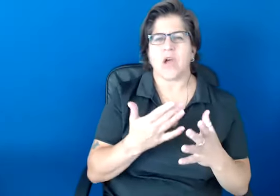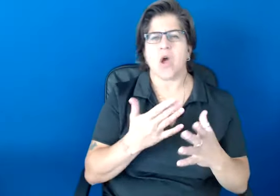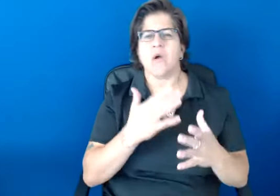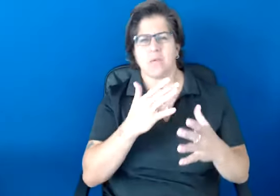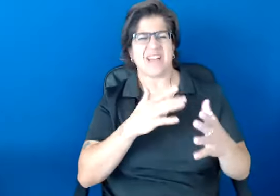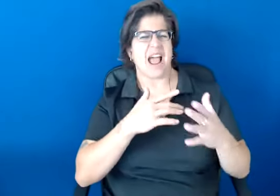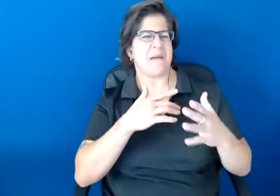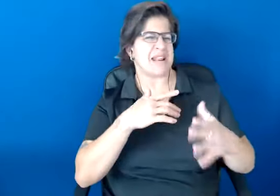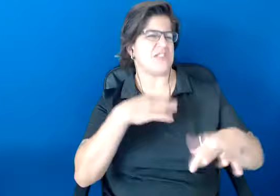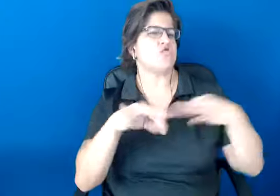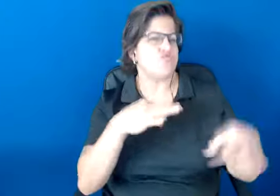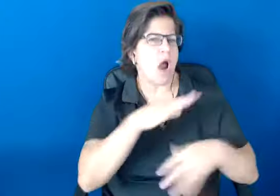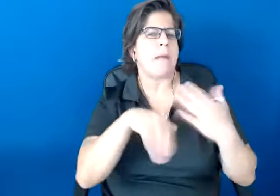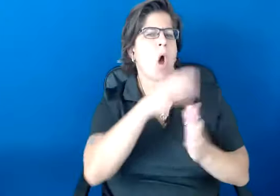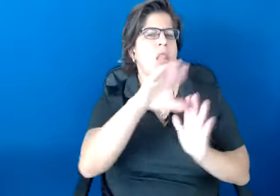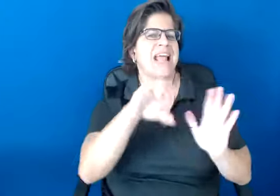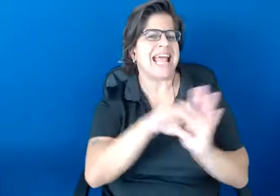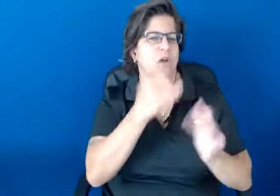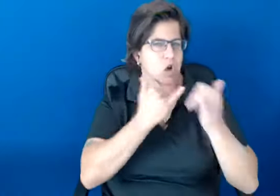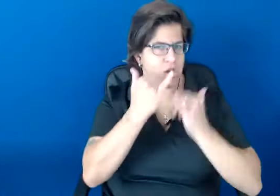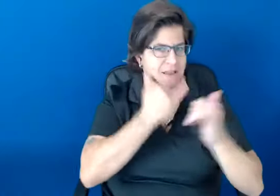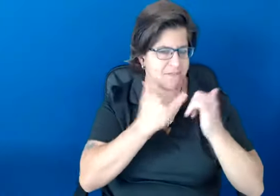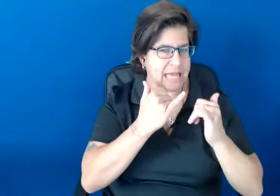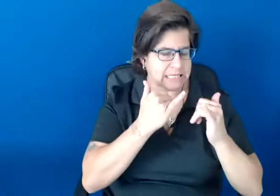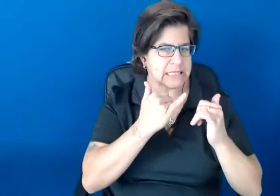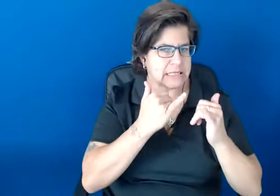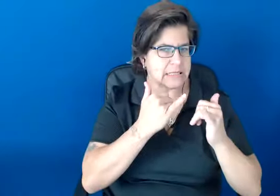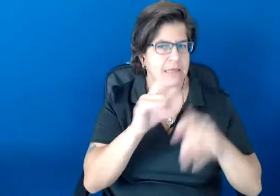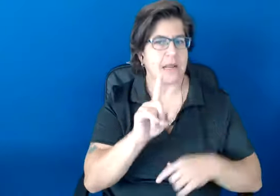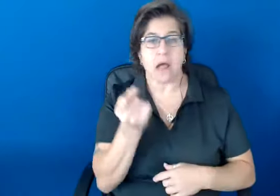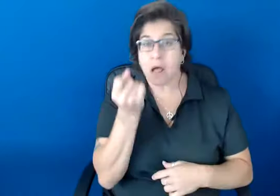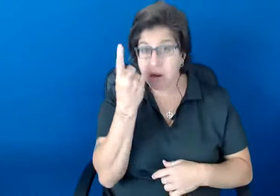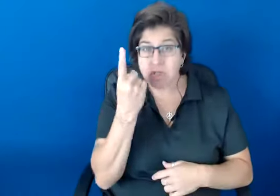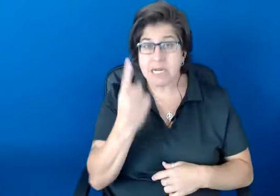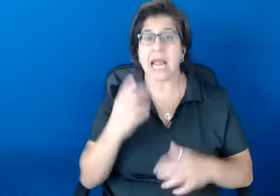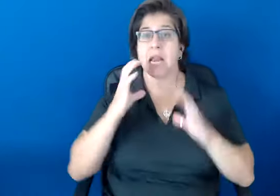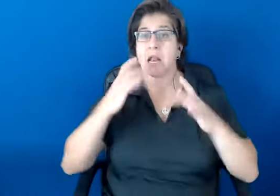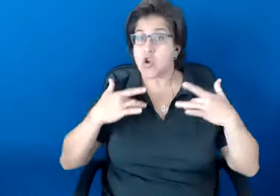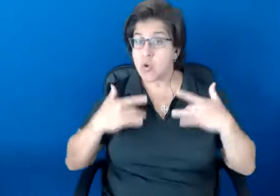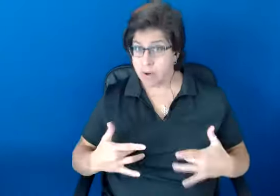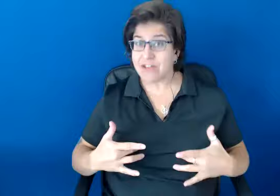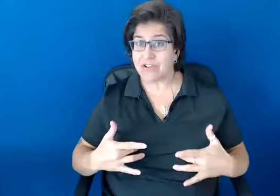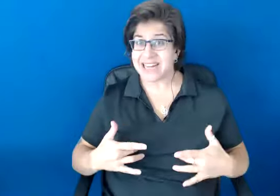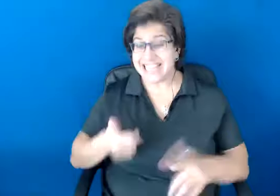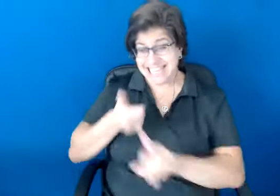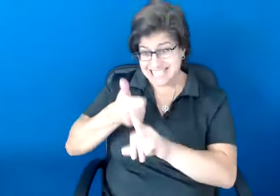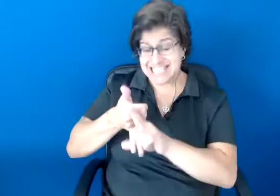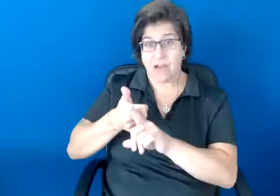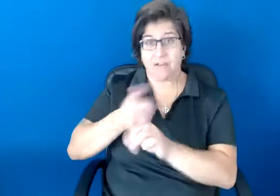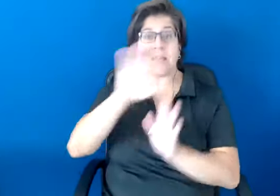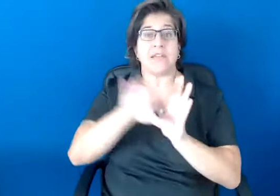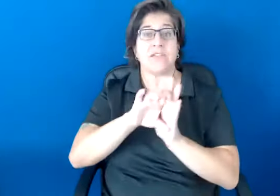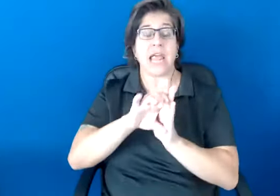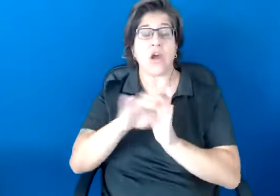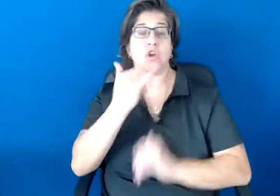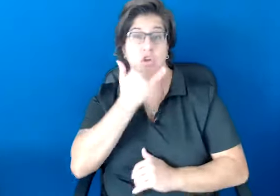have. And depression is a character defect. Bill says that. I'm going to read you that and as Bill sees